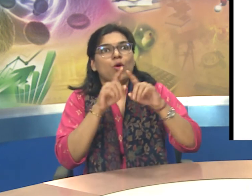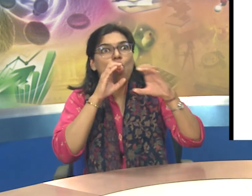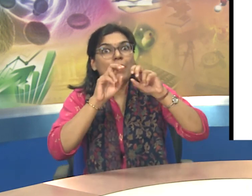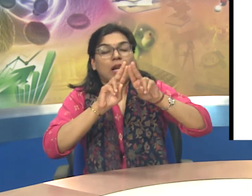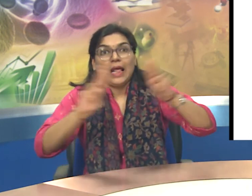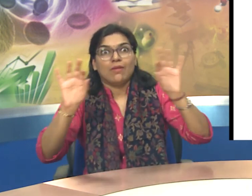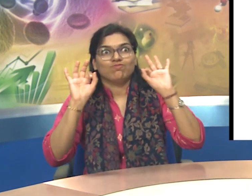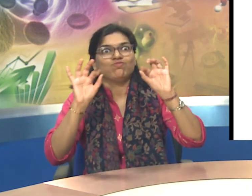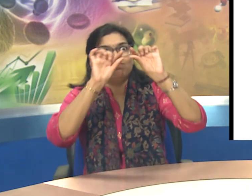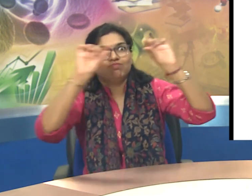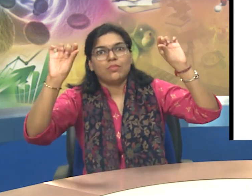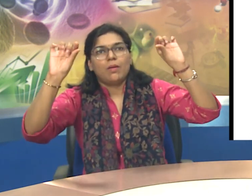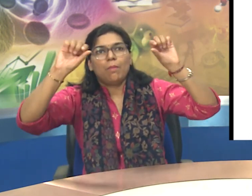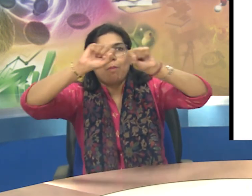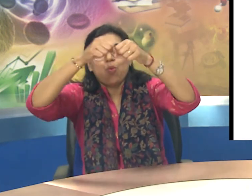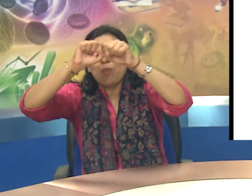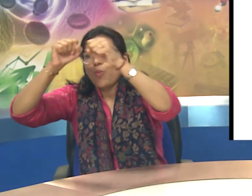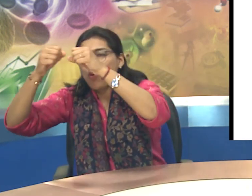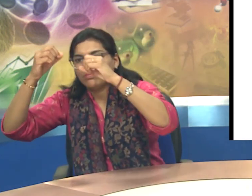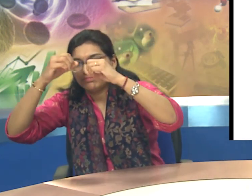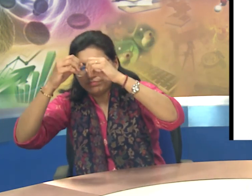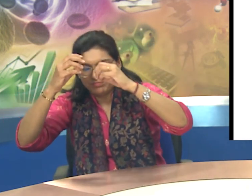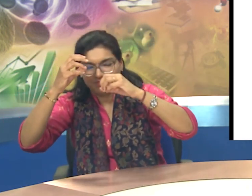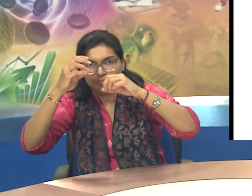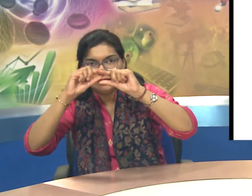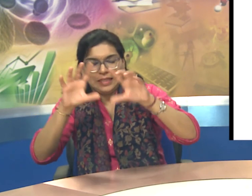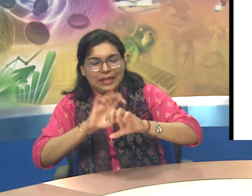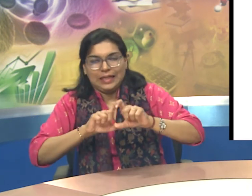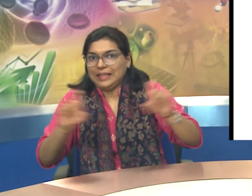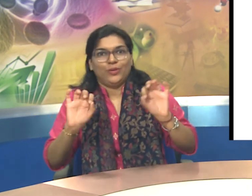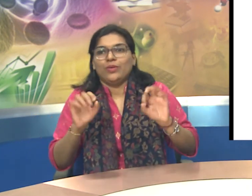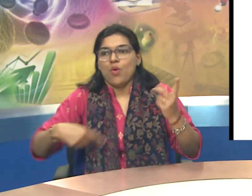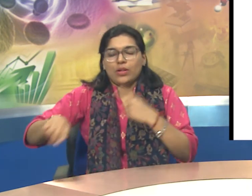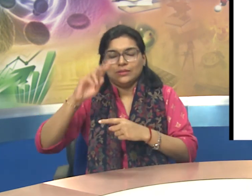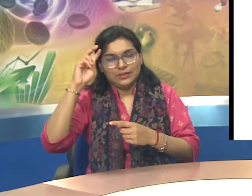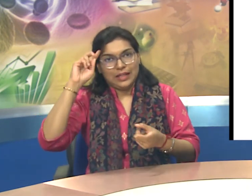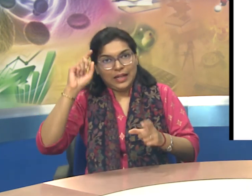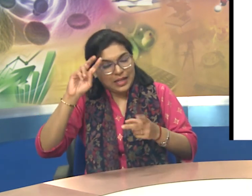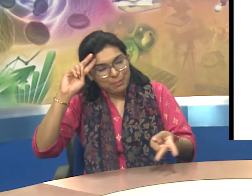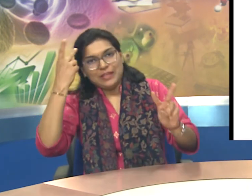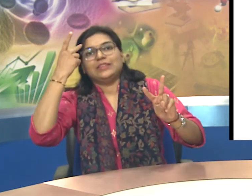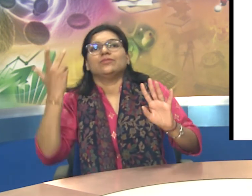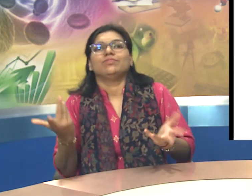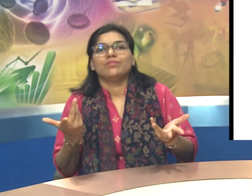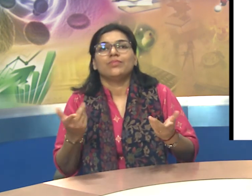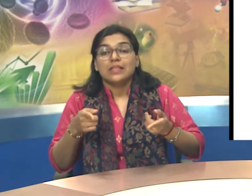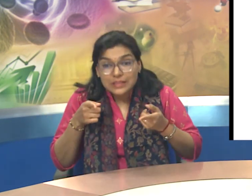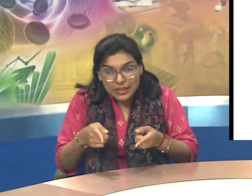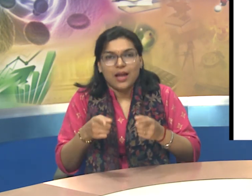specialists, and a long chain of command is a major barrier